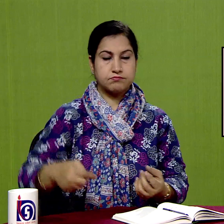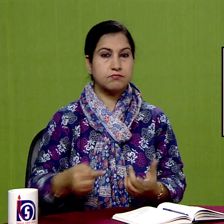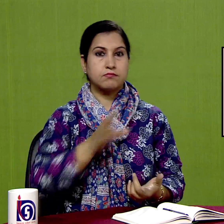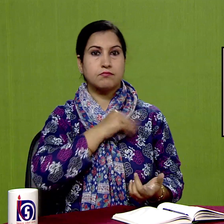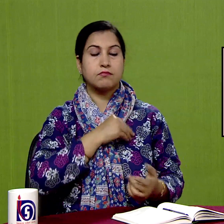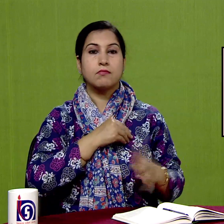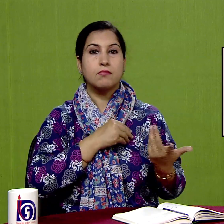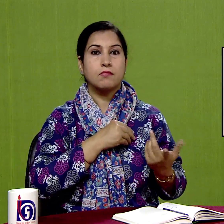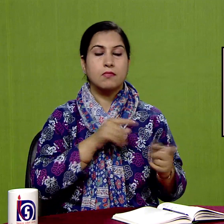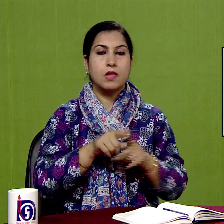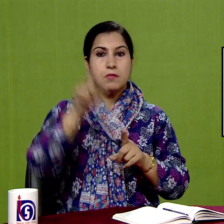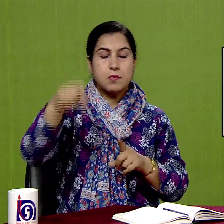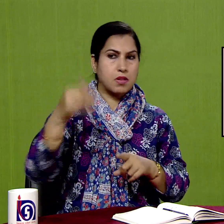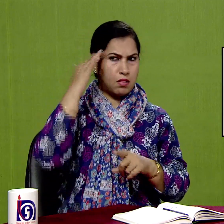the unknown.